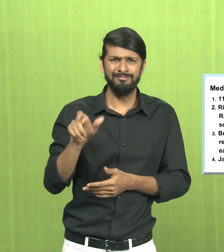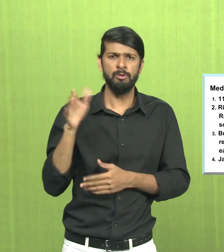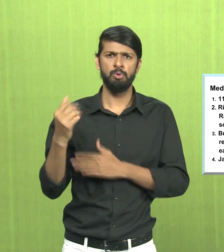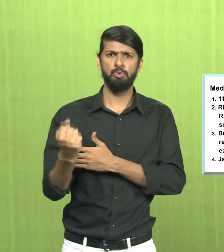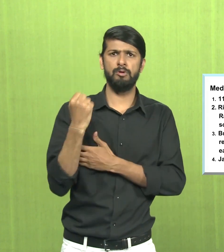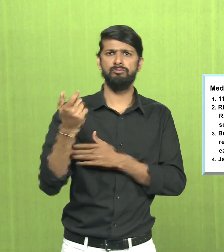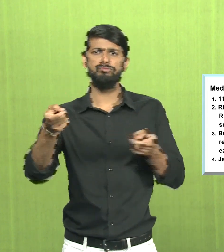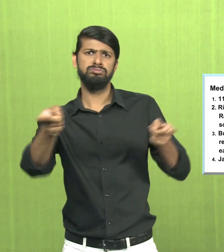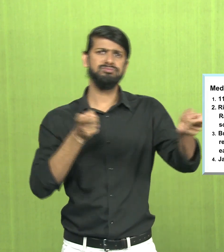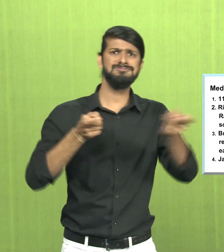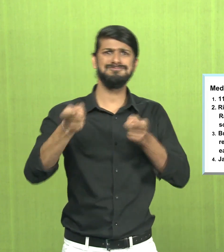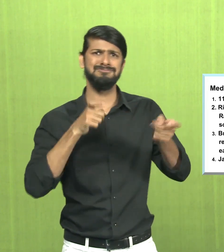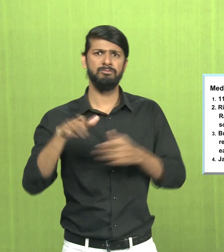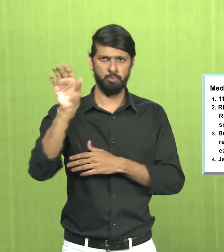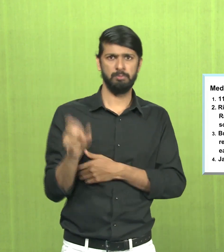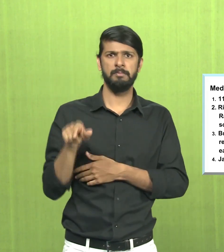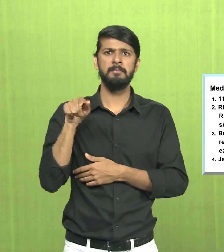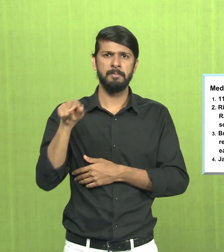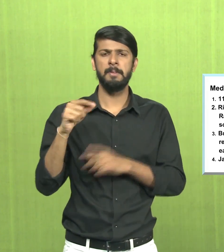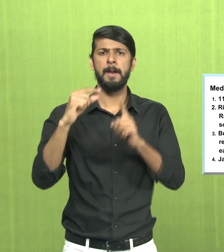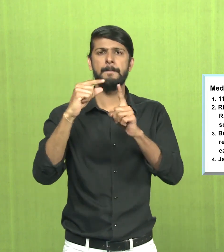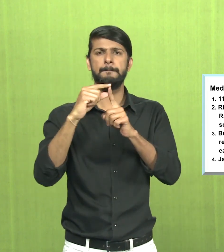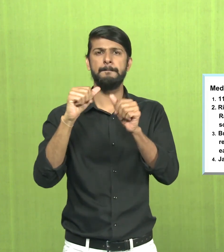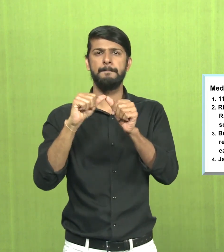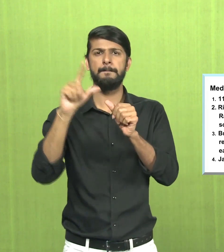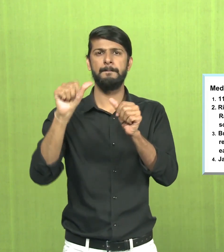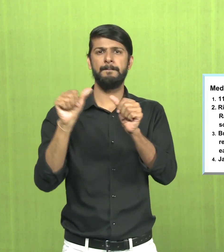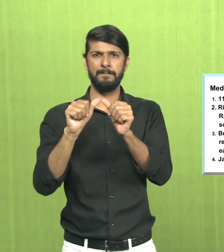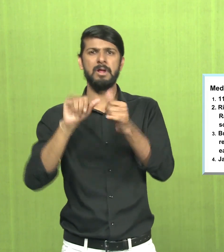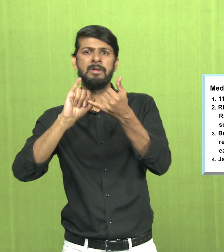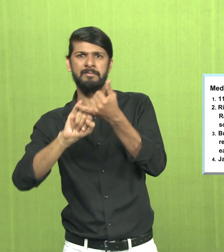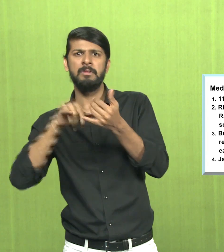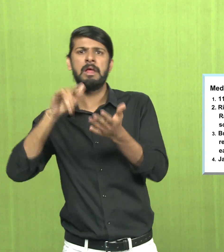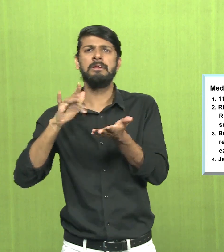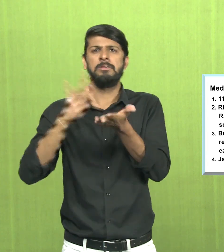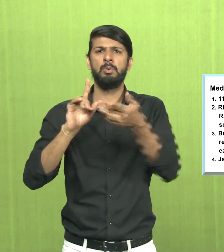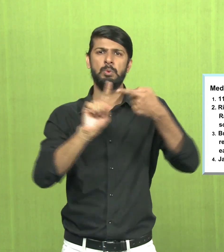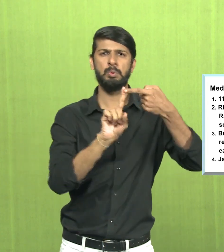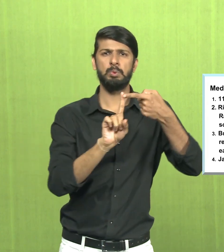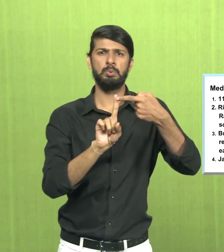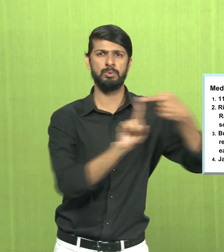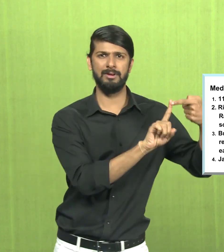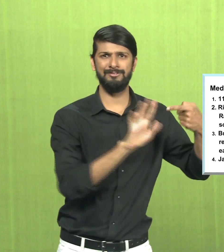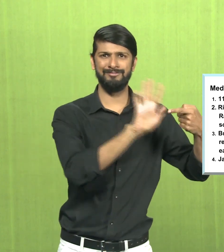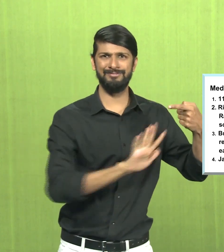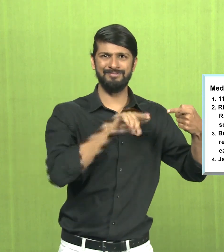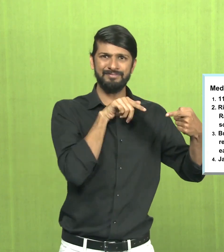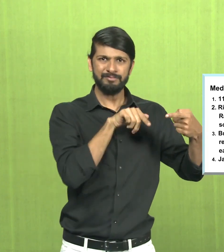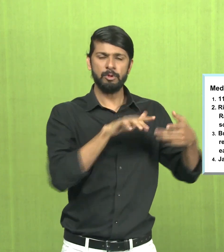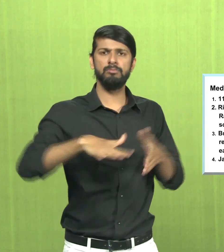Along the decline of the Gupta dynasty, there was a rise of other powerful rulers, primarily the Palas in the east,